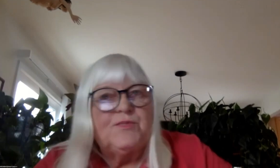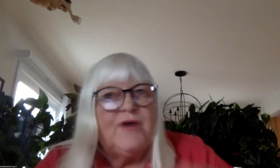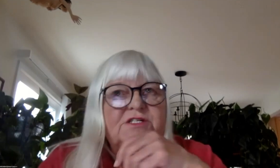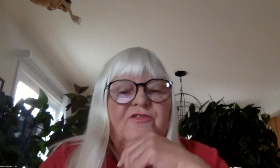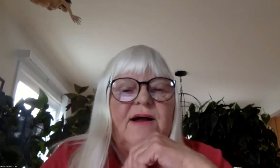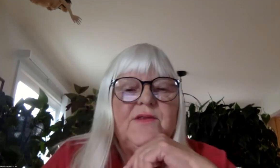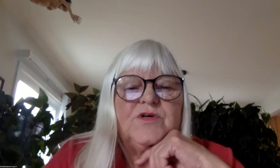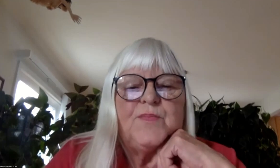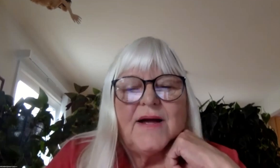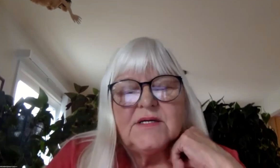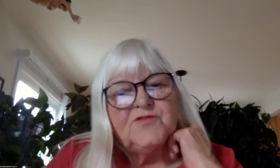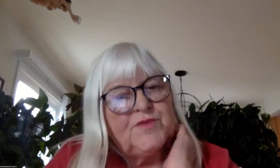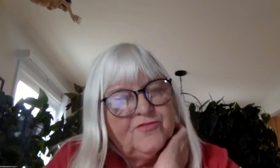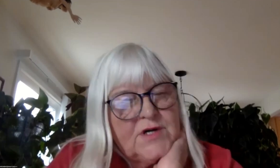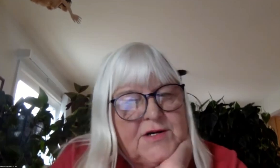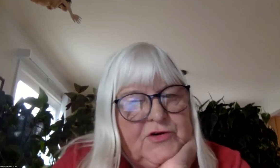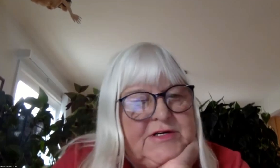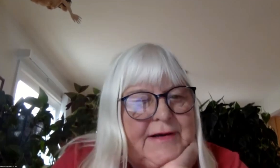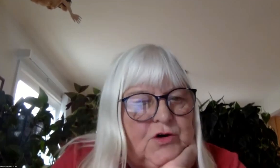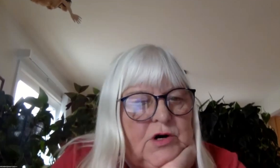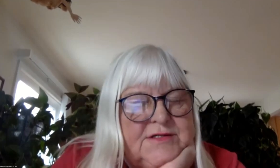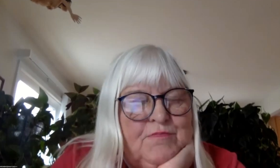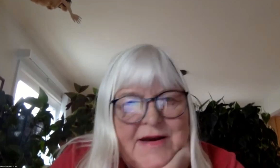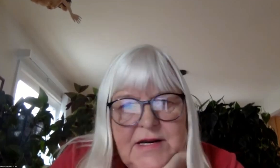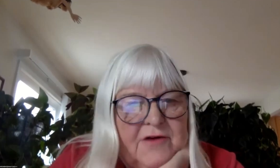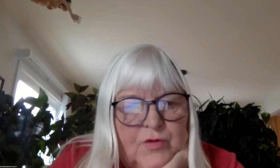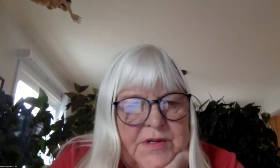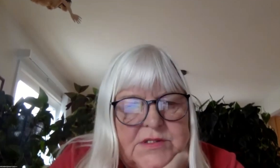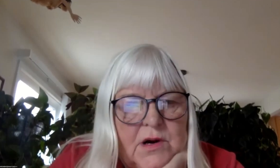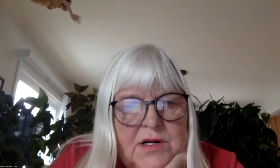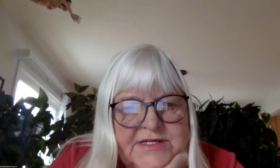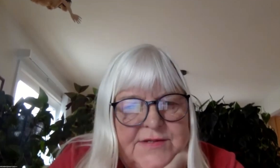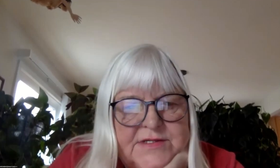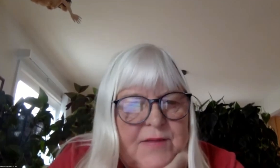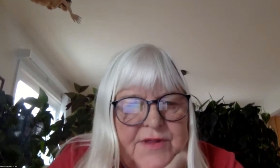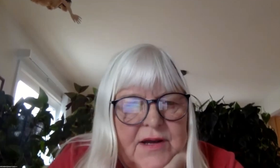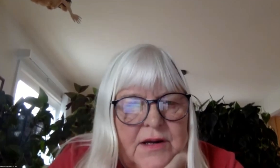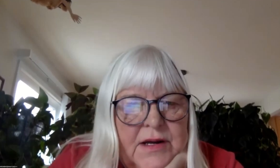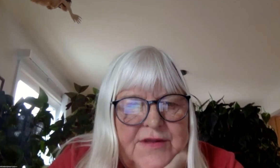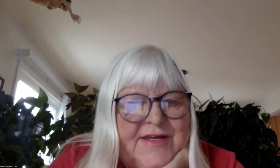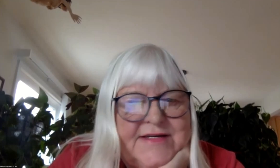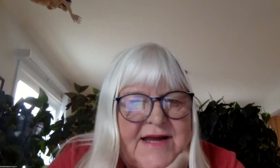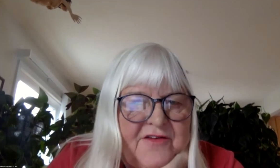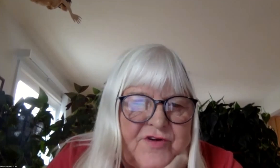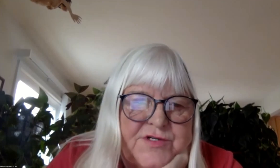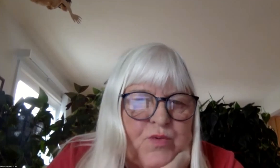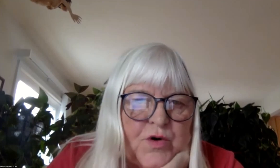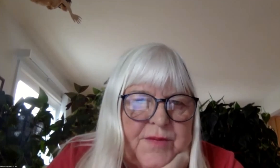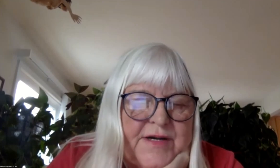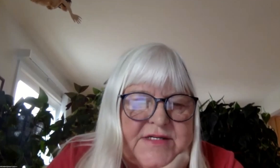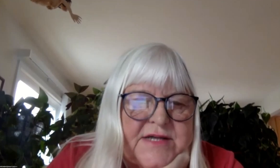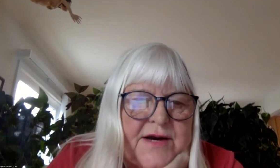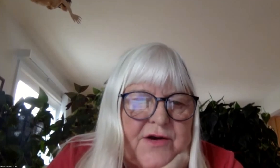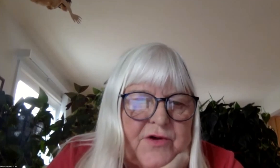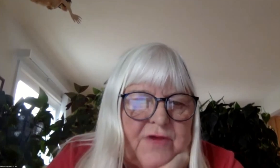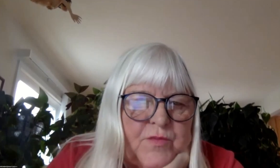I was surprised to find that respondents from different countries and across many governments all said the same thing, that they did not feel supported